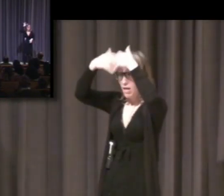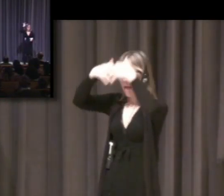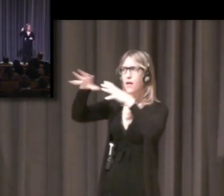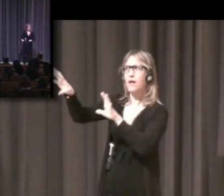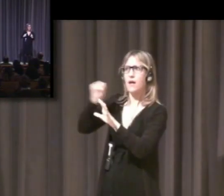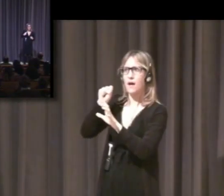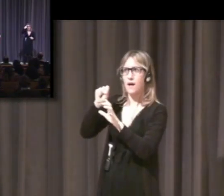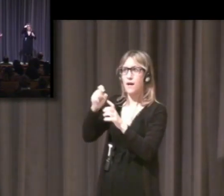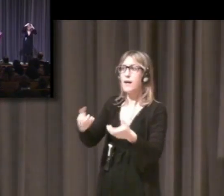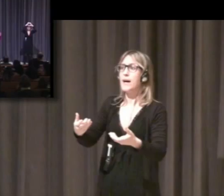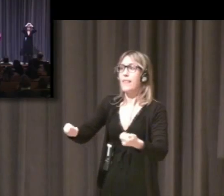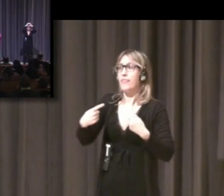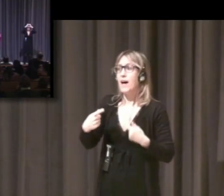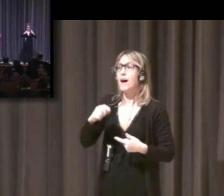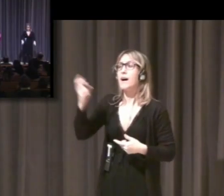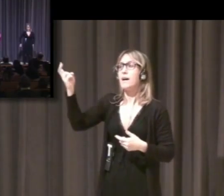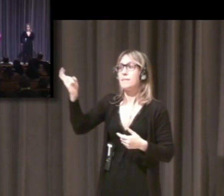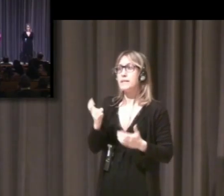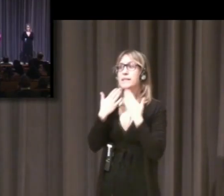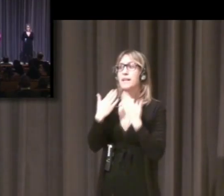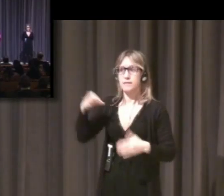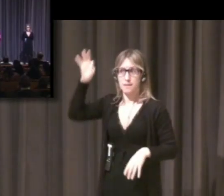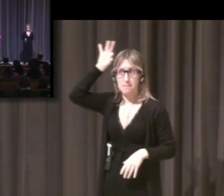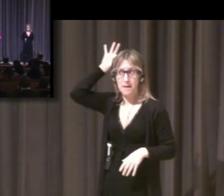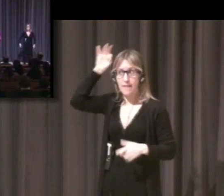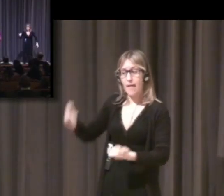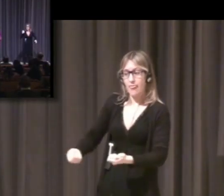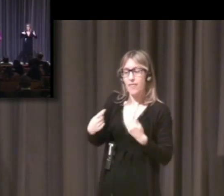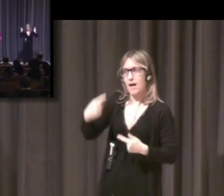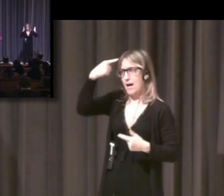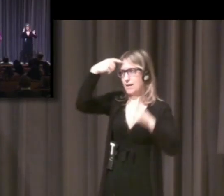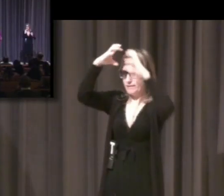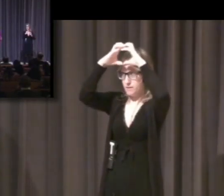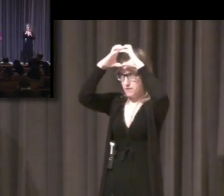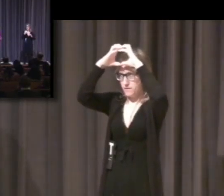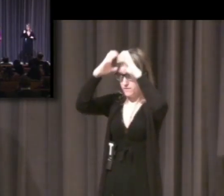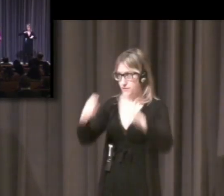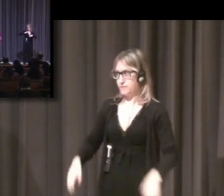As you pass childhood, you have to